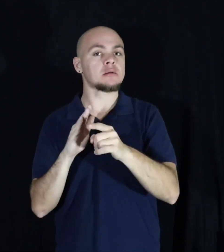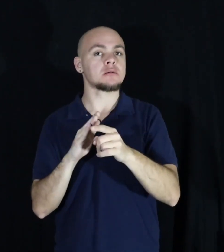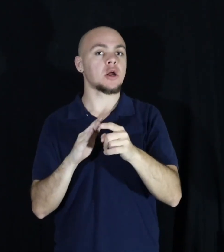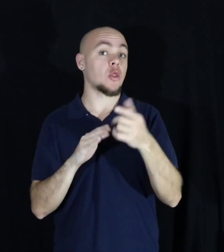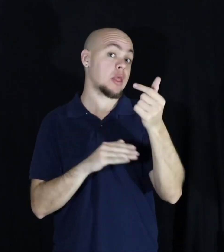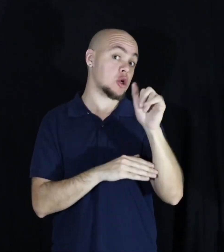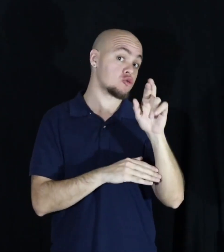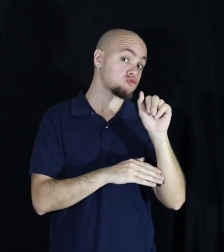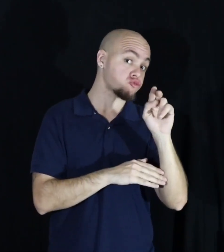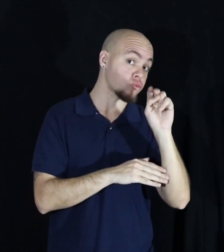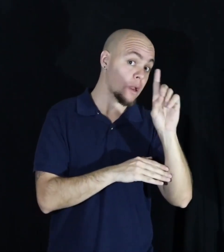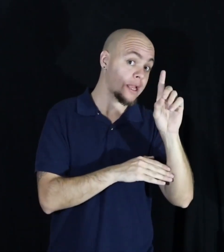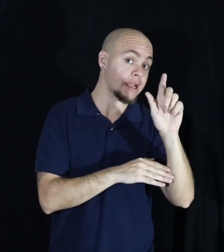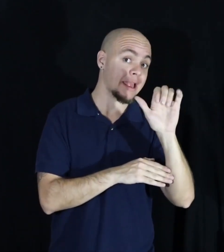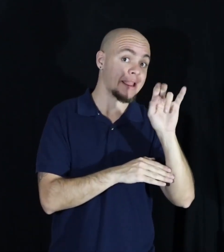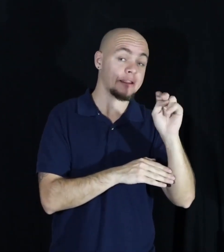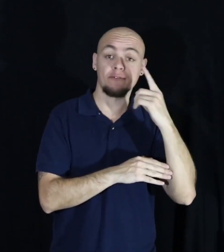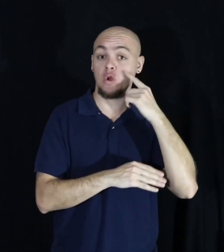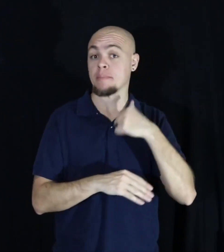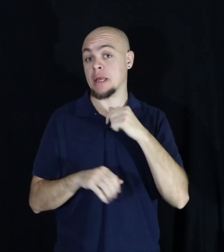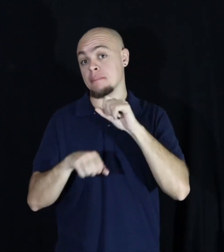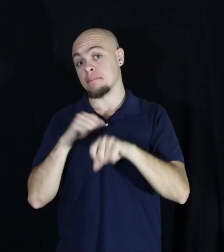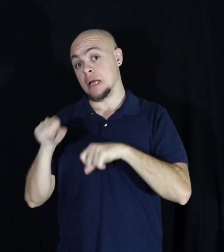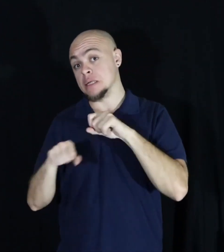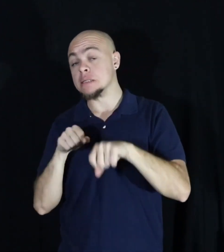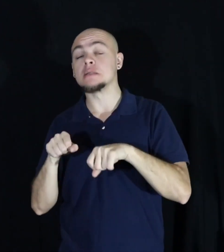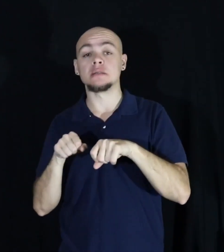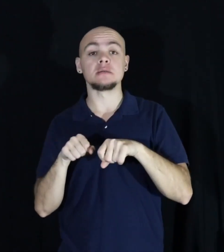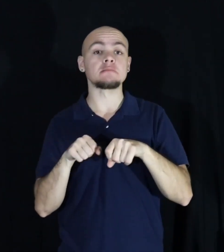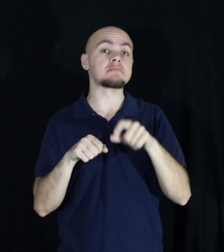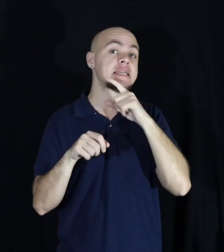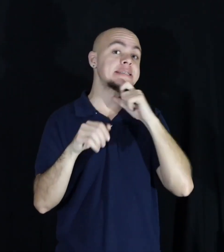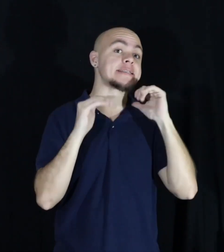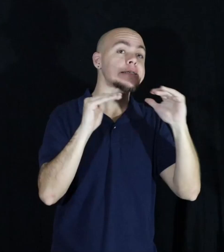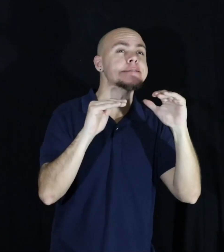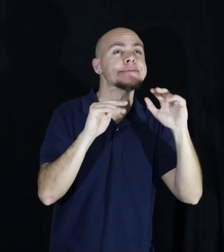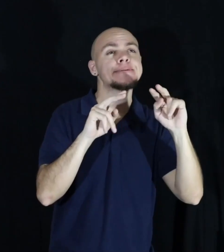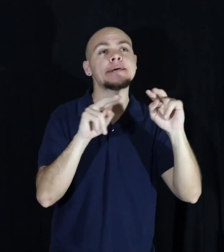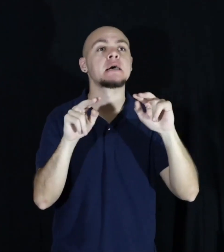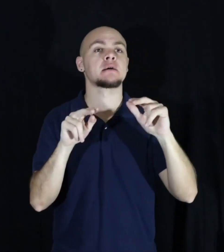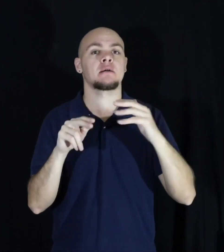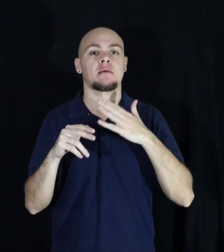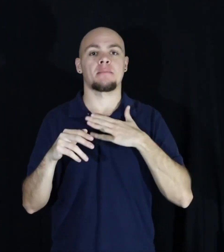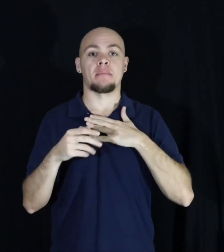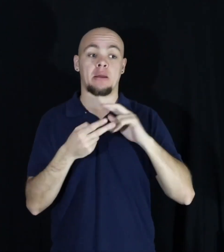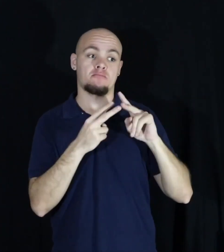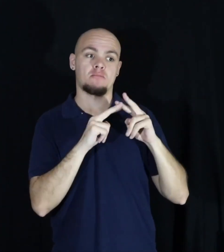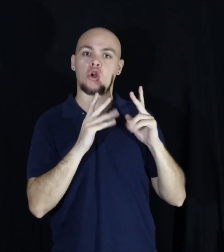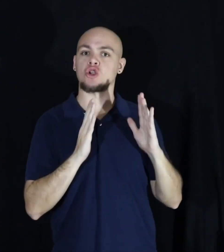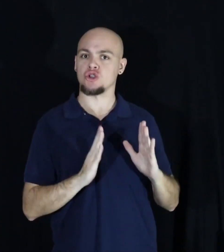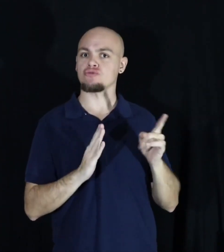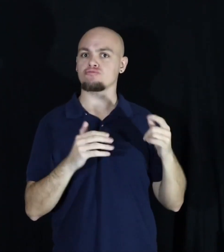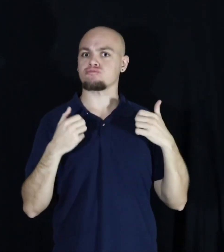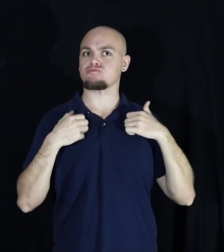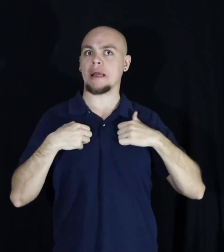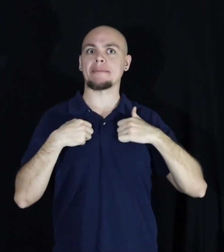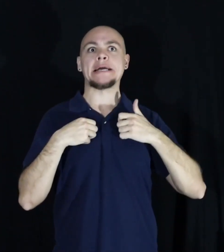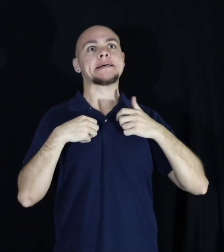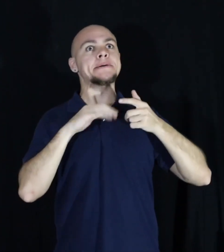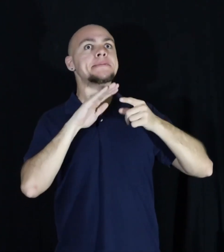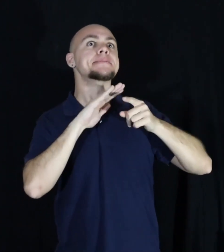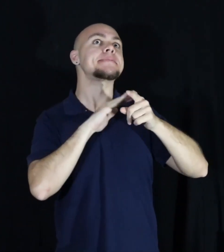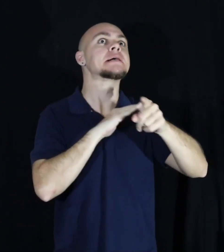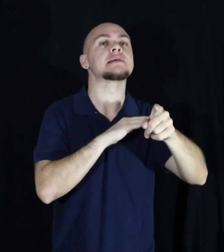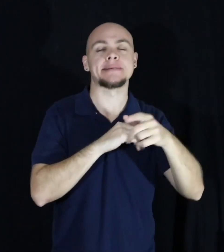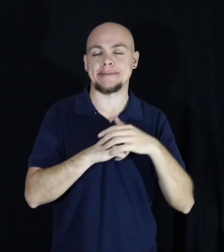it's mountain bike rides, trips to the desert, and backpacking excursions with my partner. In the end, I invite you to